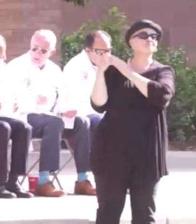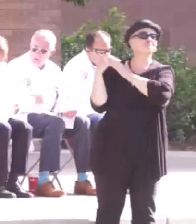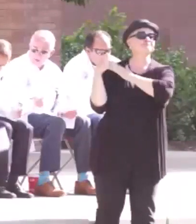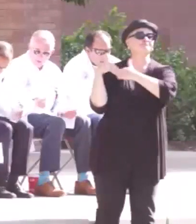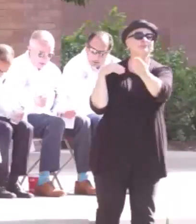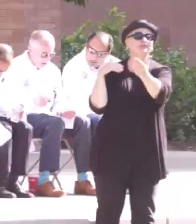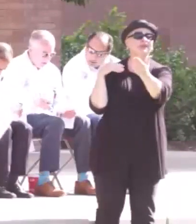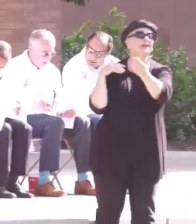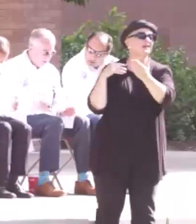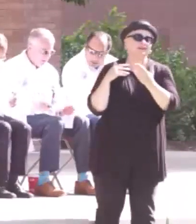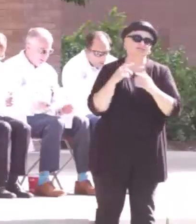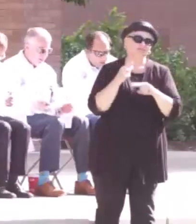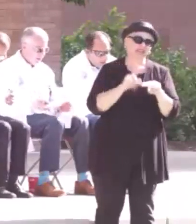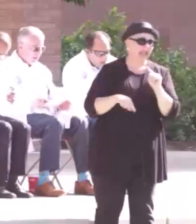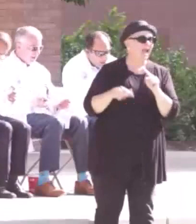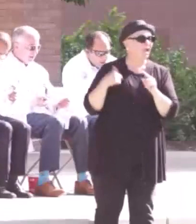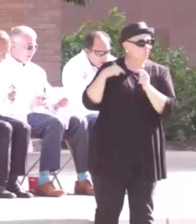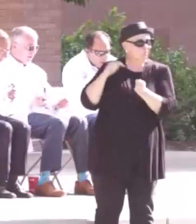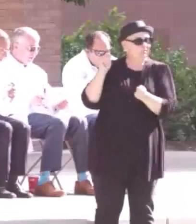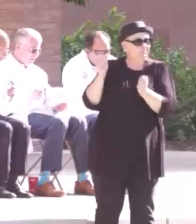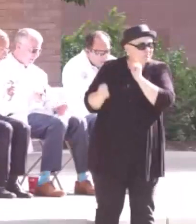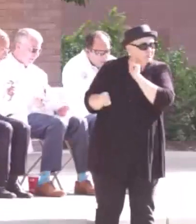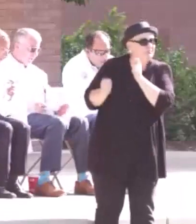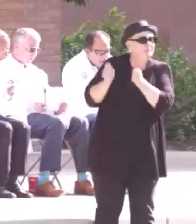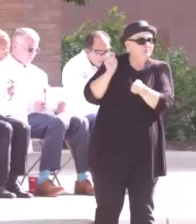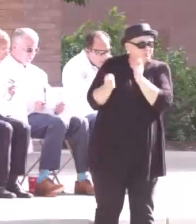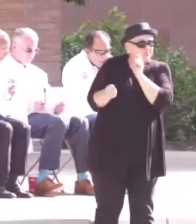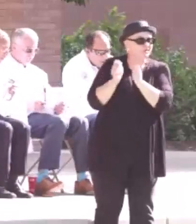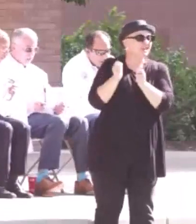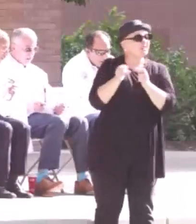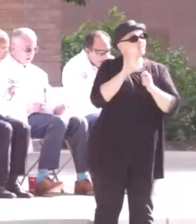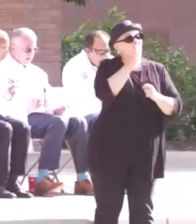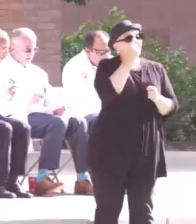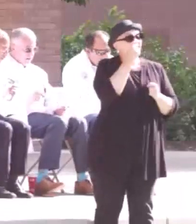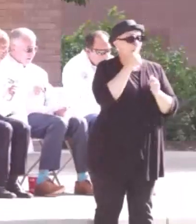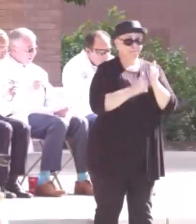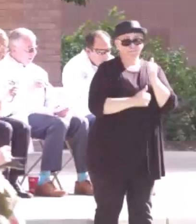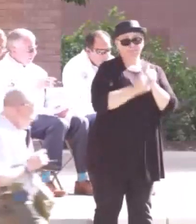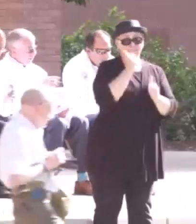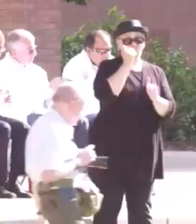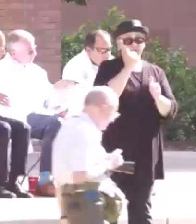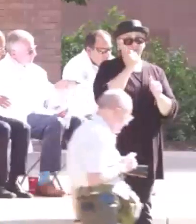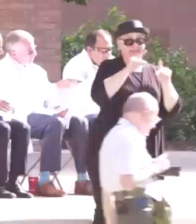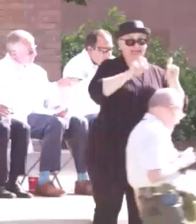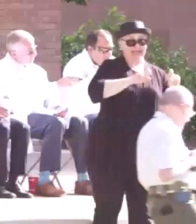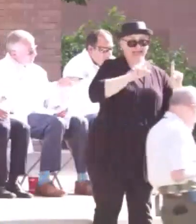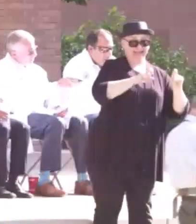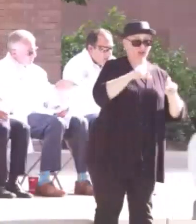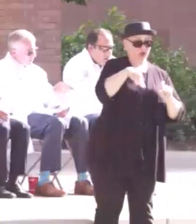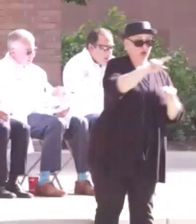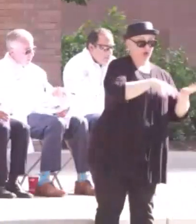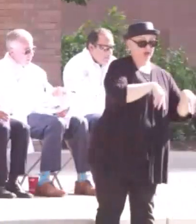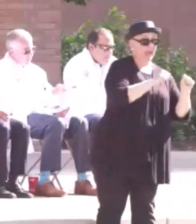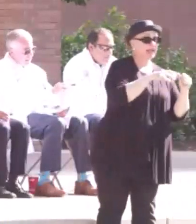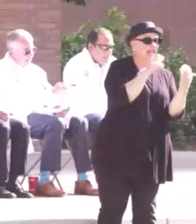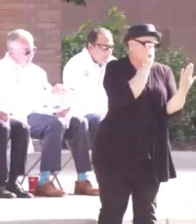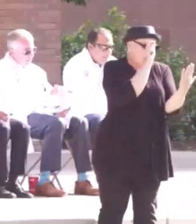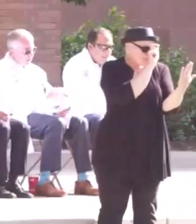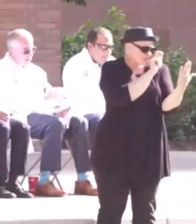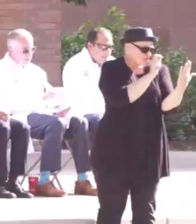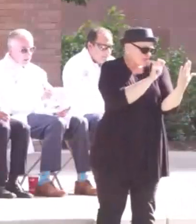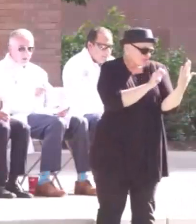right, most of the answers on most of the tests you take, if they're correct, they are actually correct.